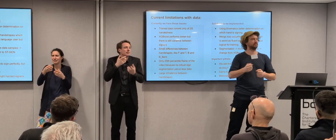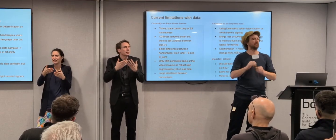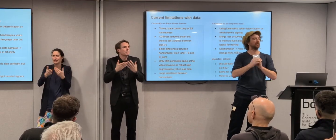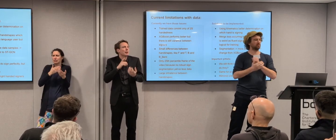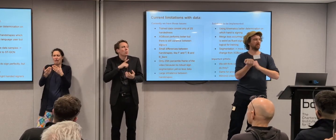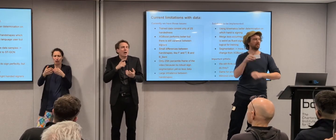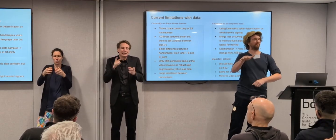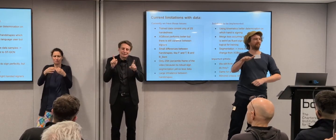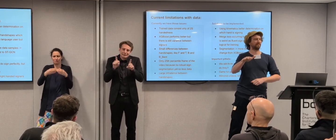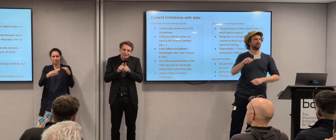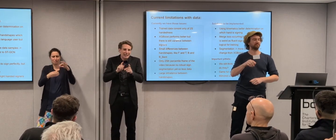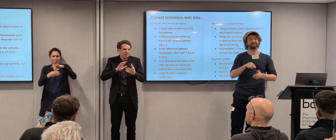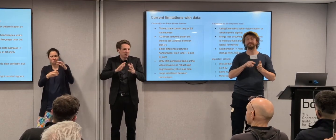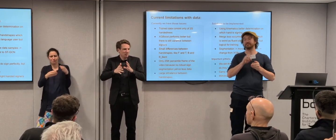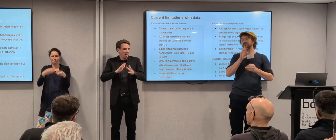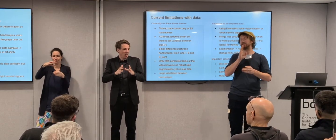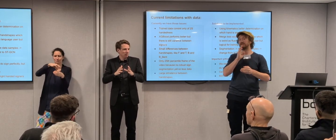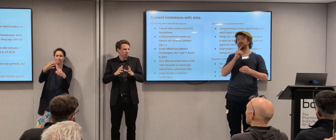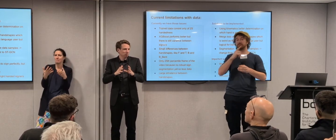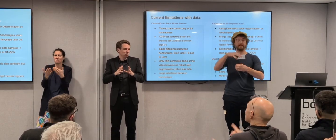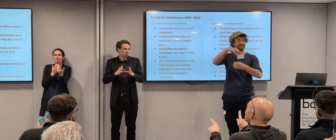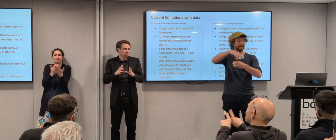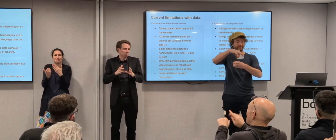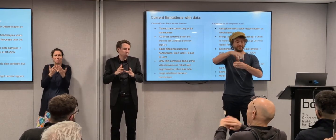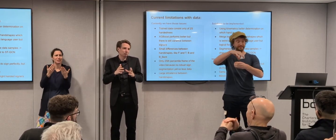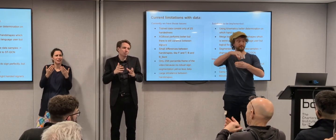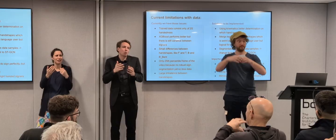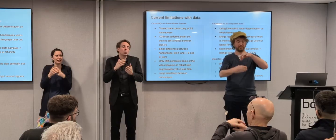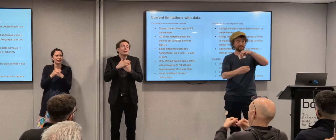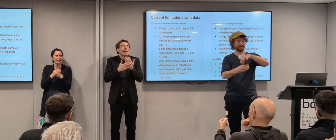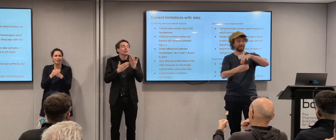sign. So with the 2S-handedness,